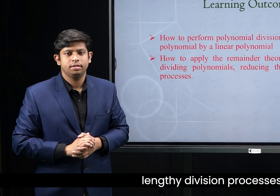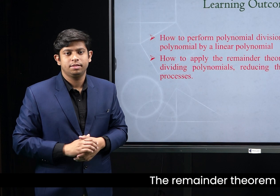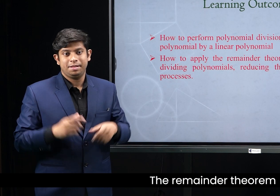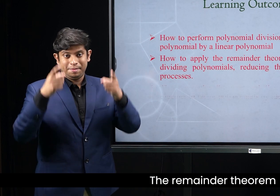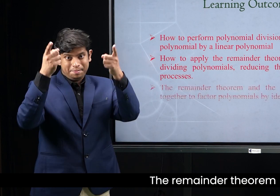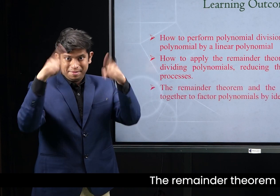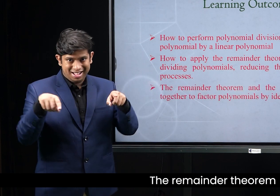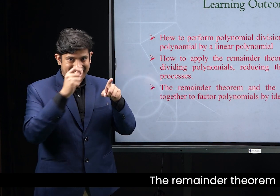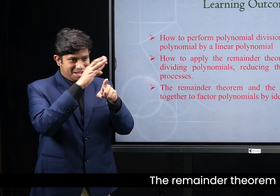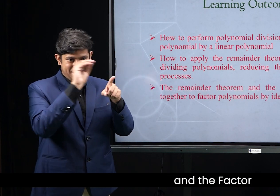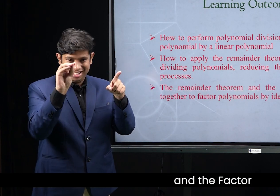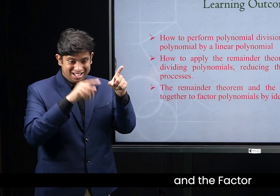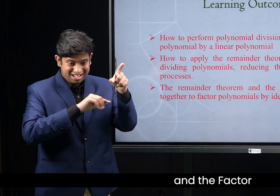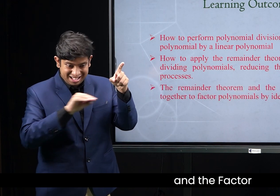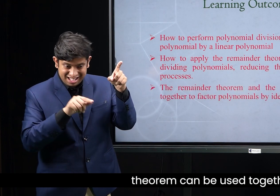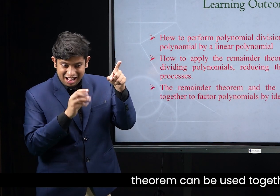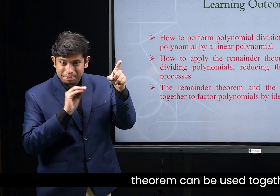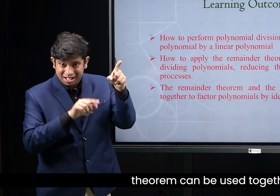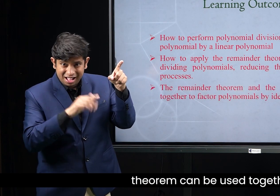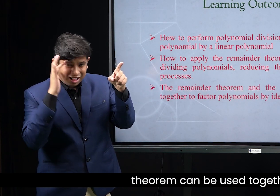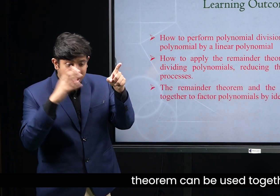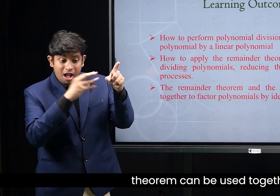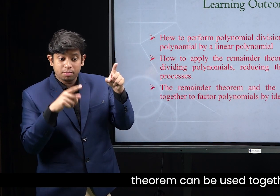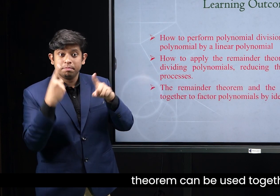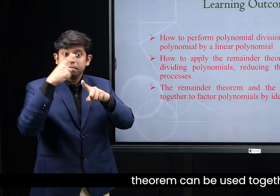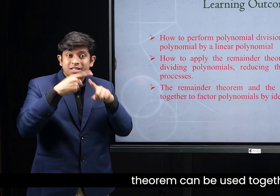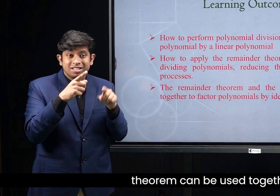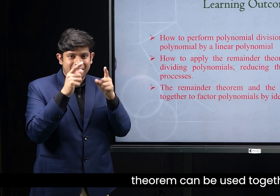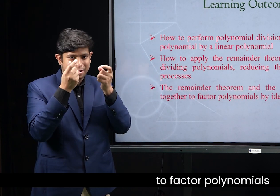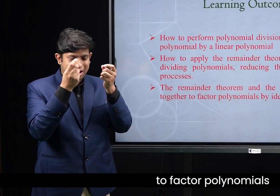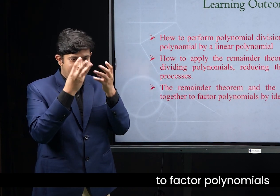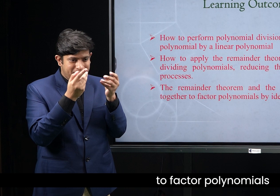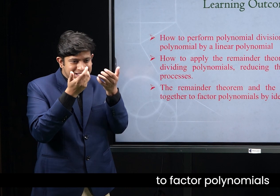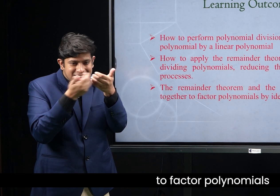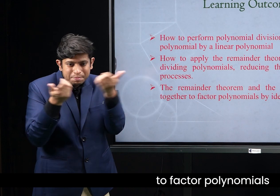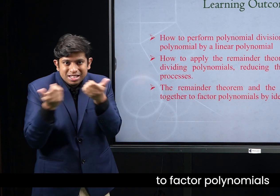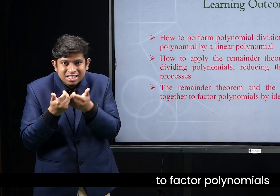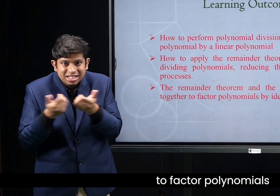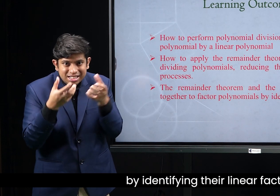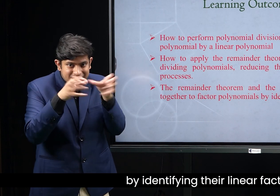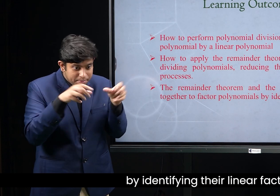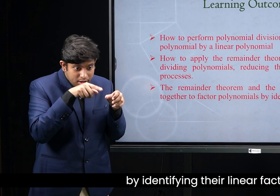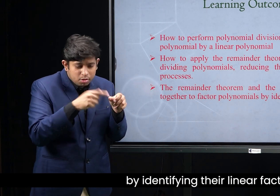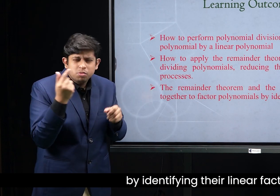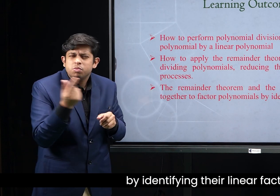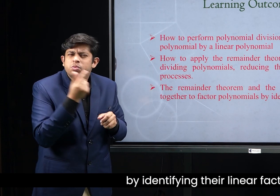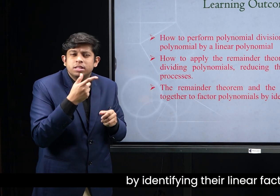The remainder theorem and the factor theorem can be used together to factor polynomials by identifying their linear